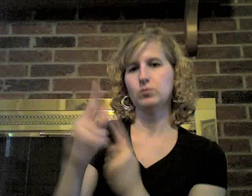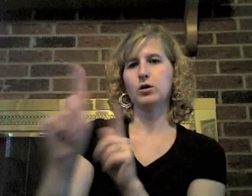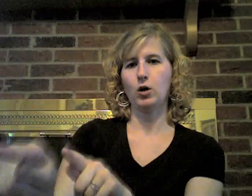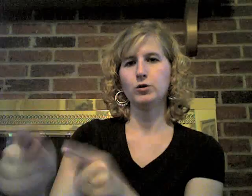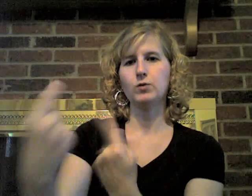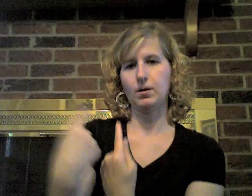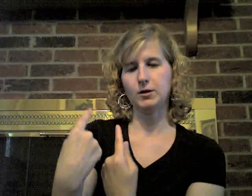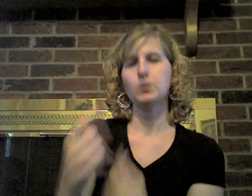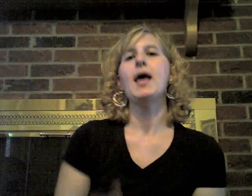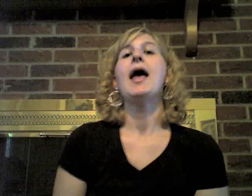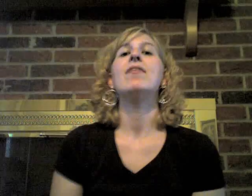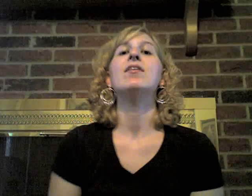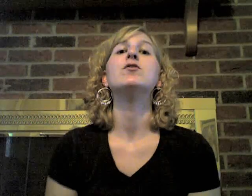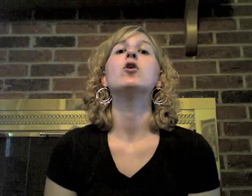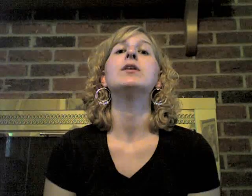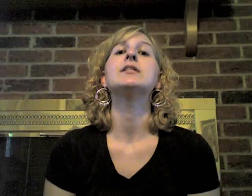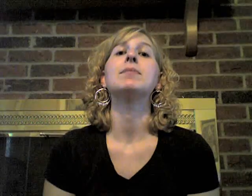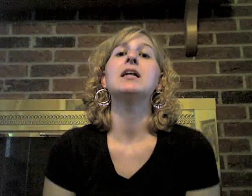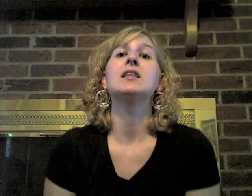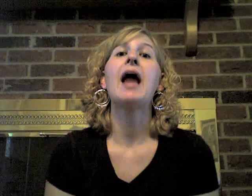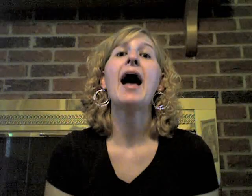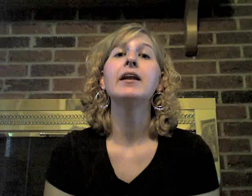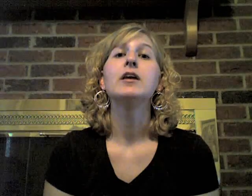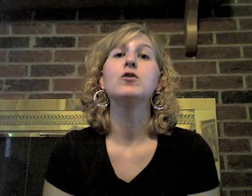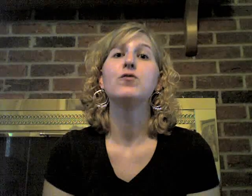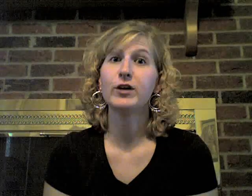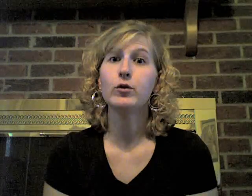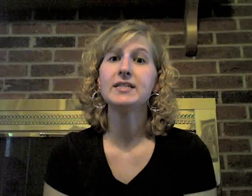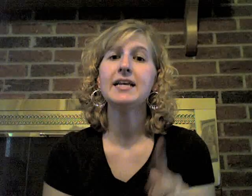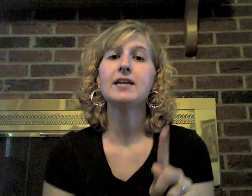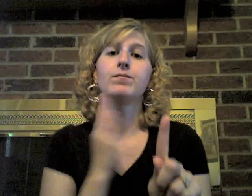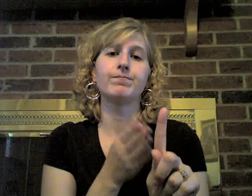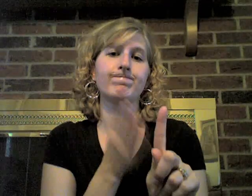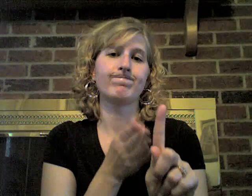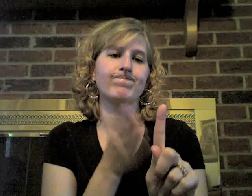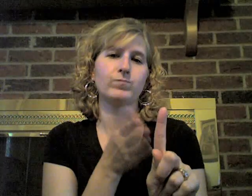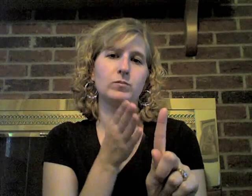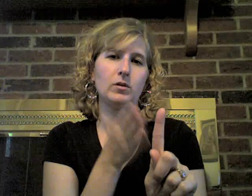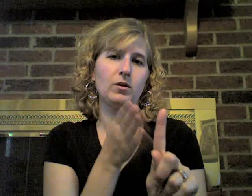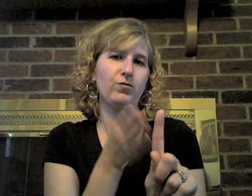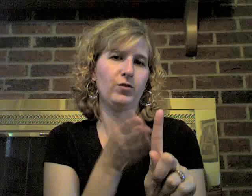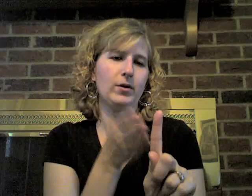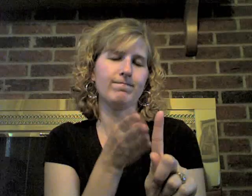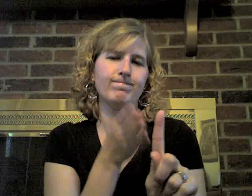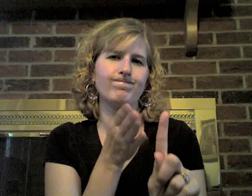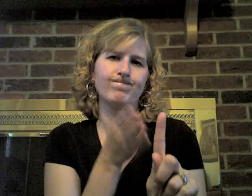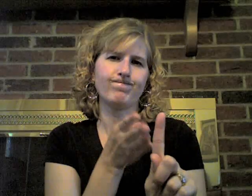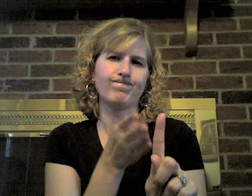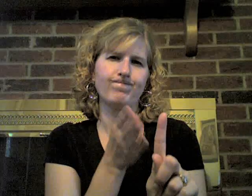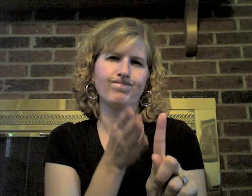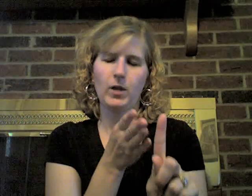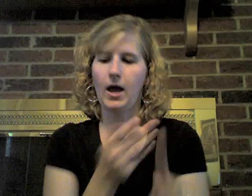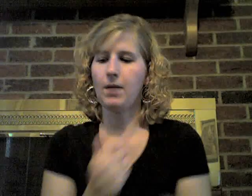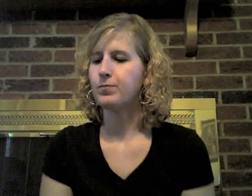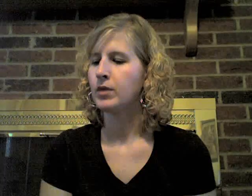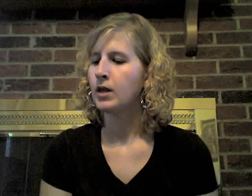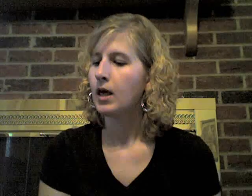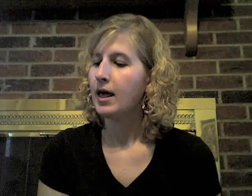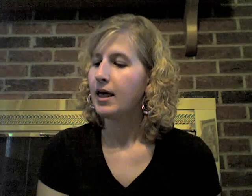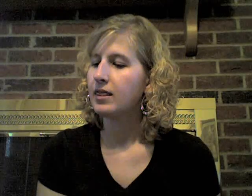go to, come to. And then if you go to something a lot, you frequent it, frequent. Okay. Then